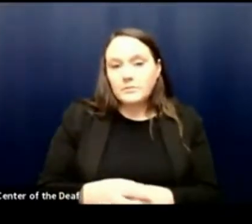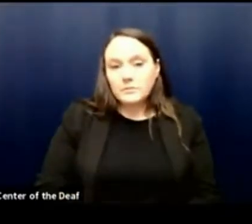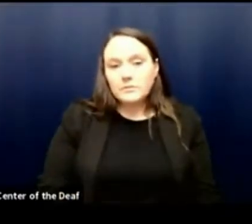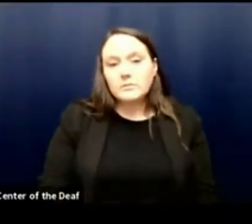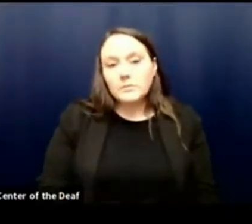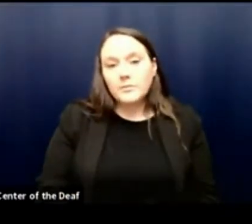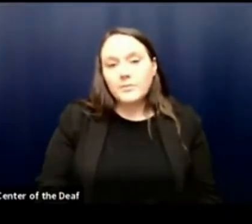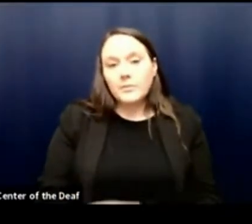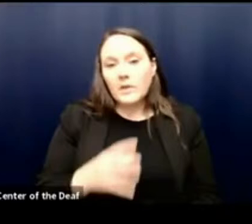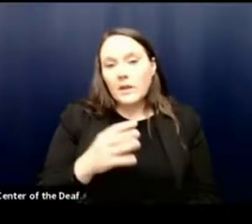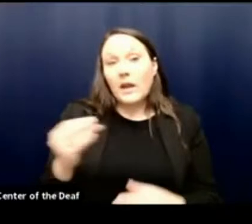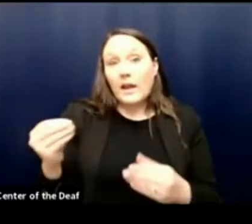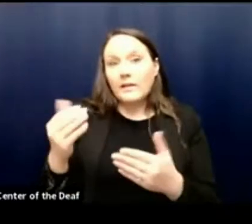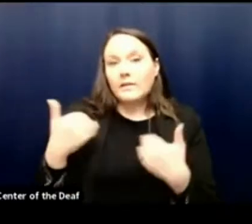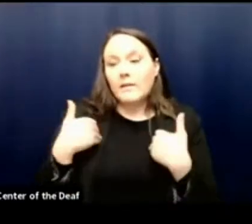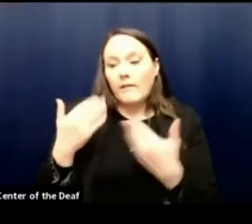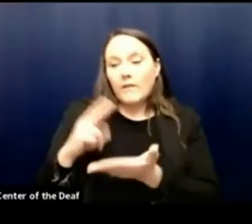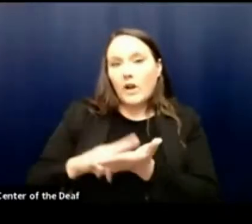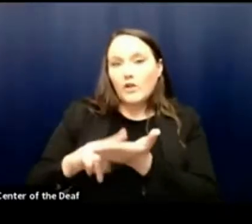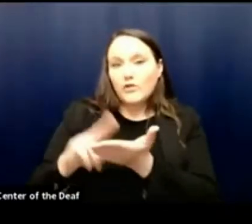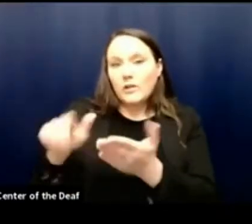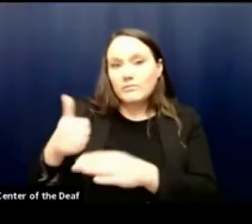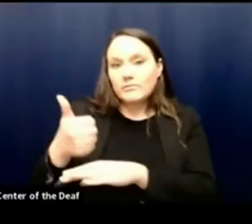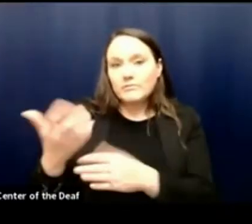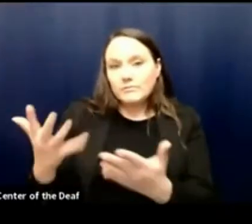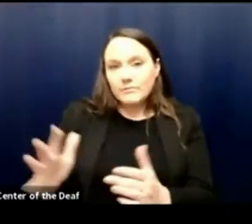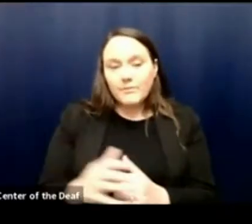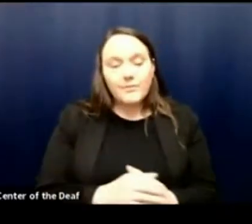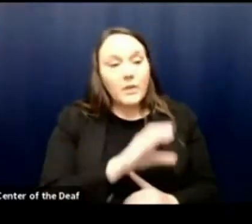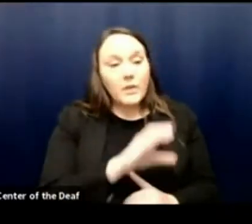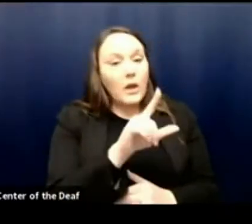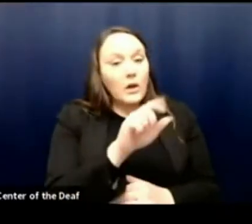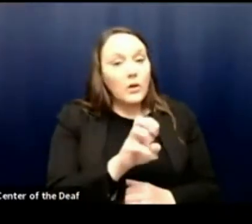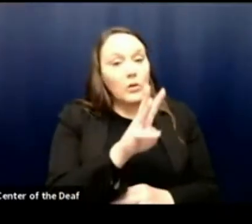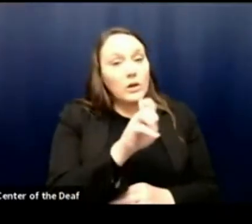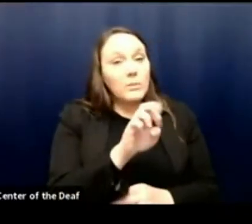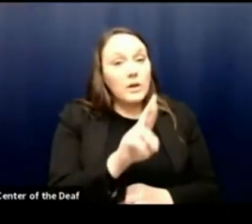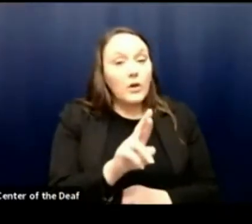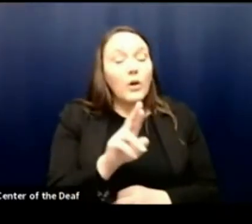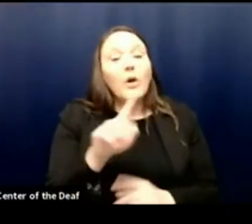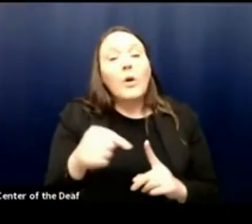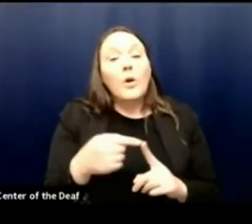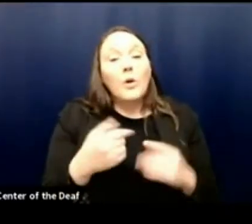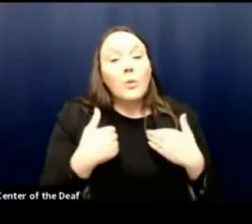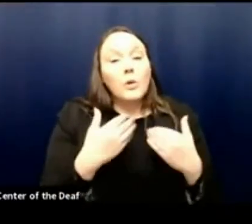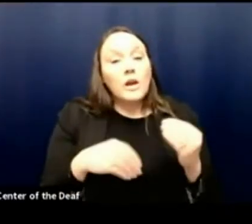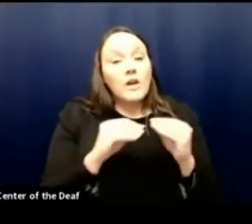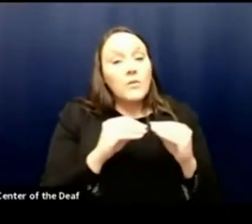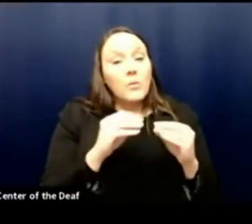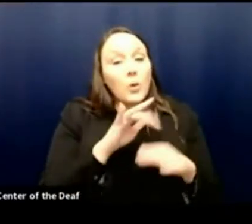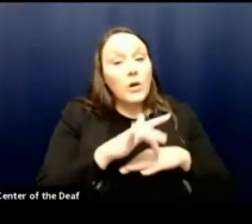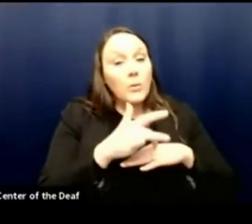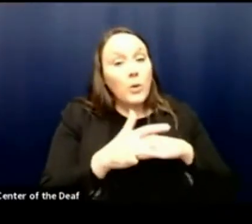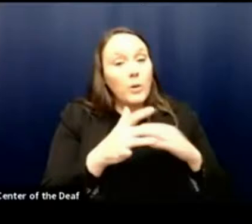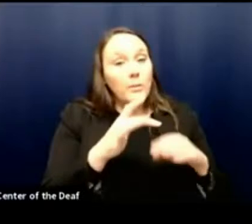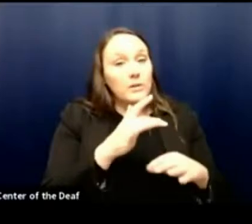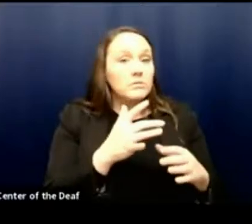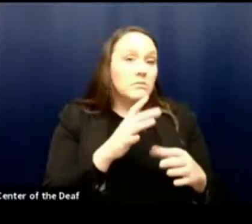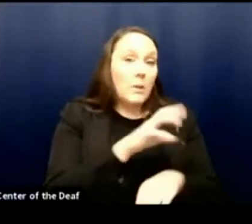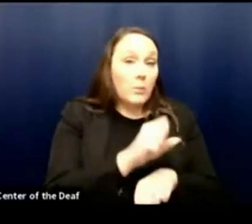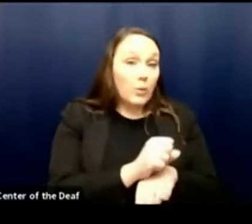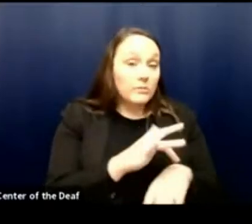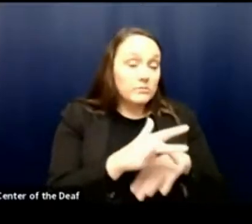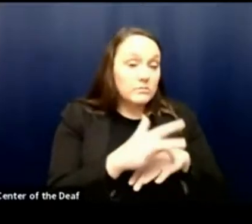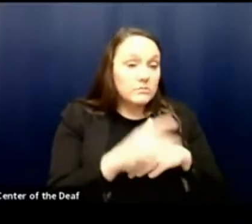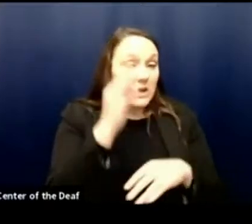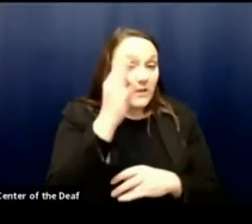and have the contract in place. From Cole with WBIR, when you have more appointments available in the future, what kind of information do